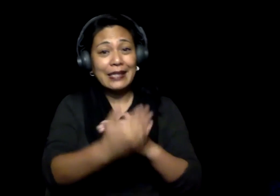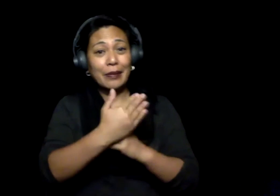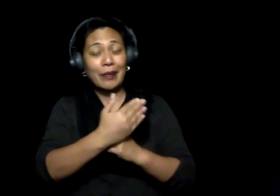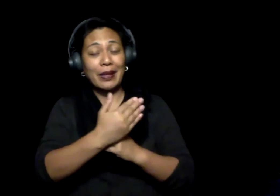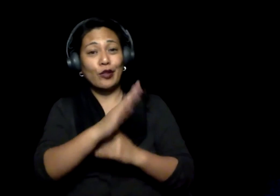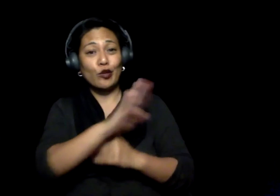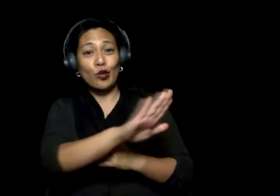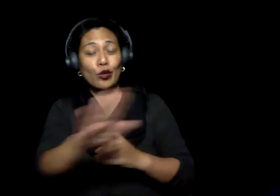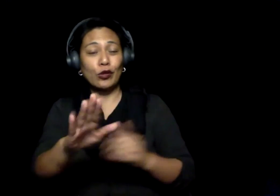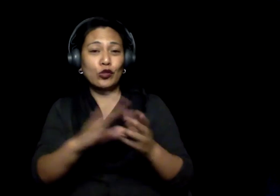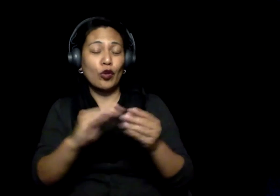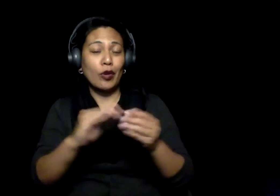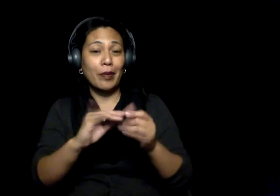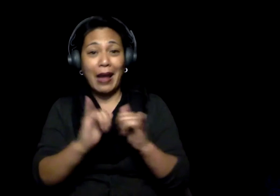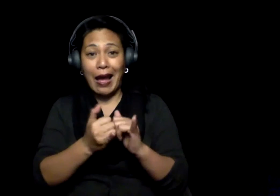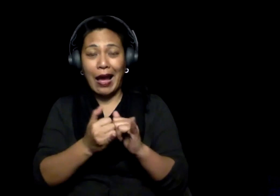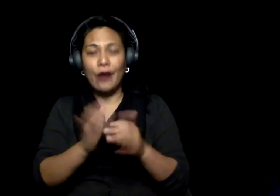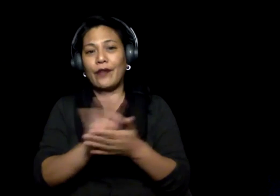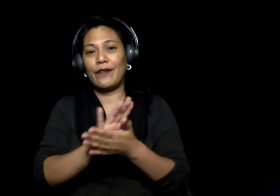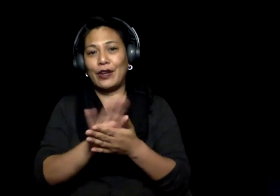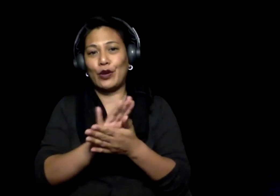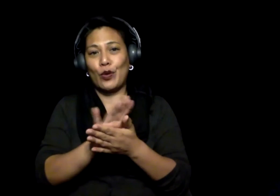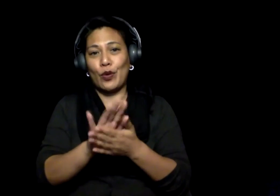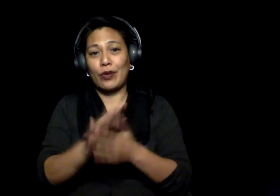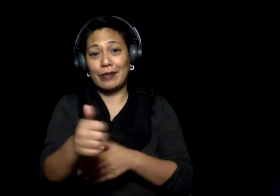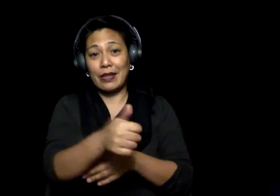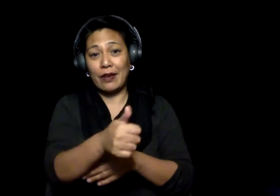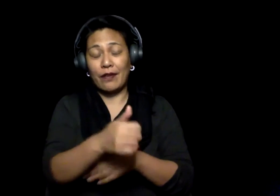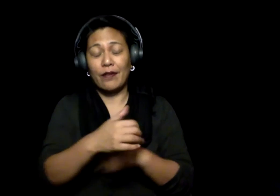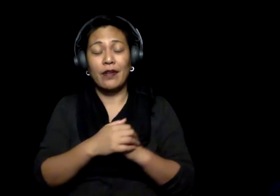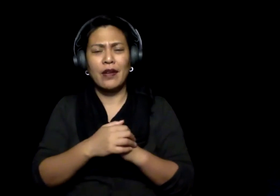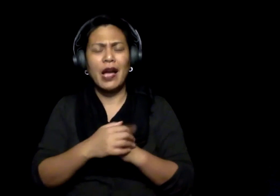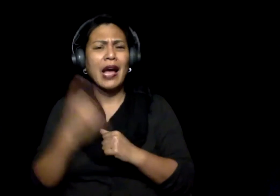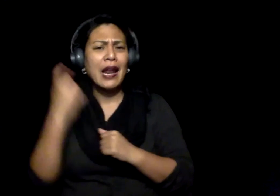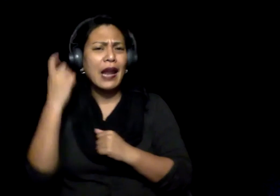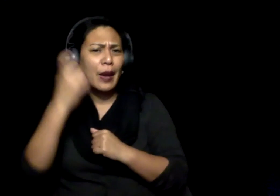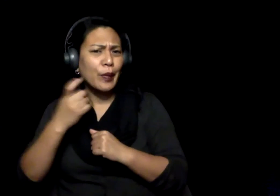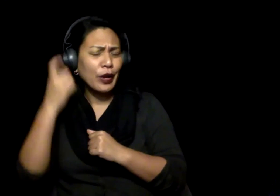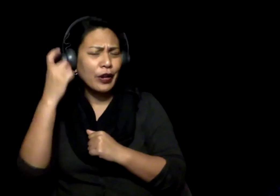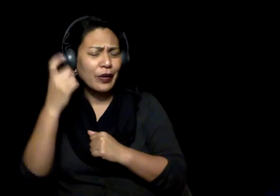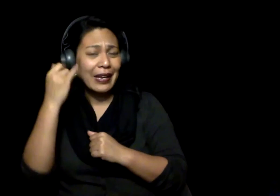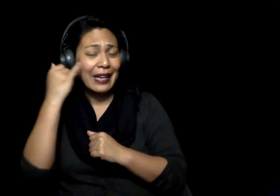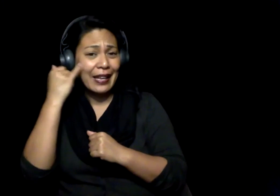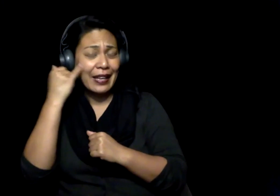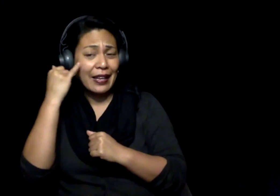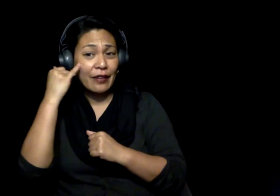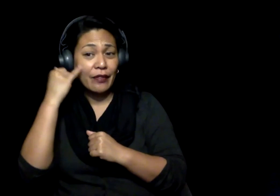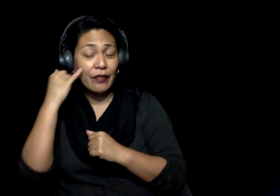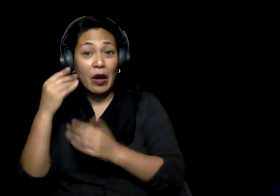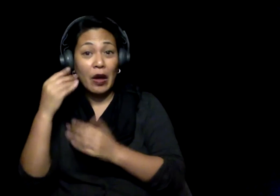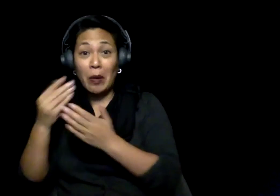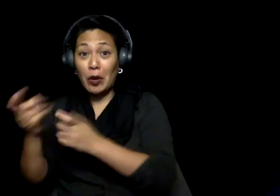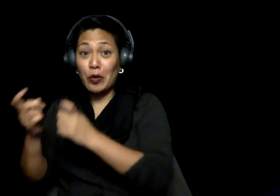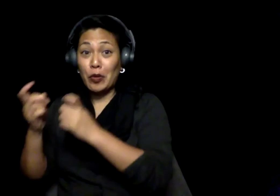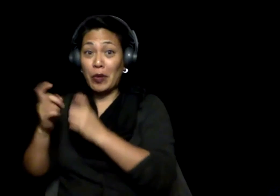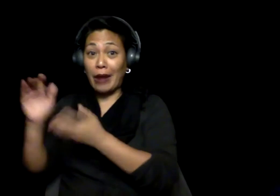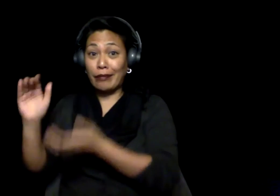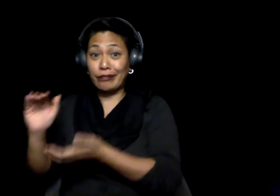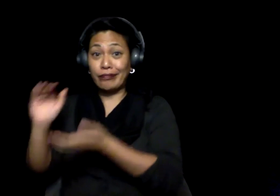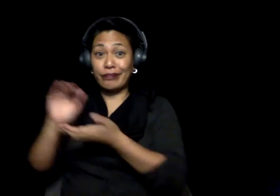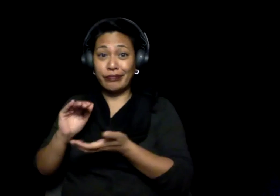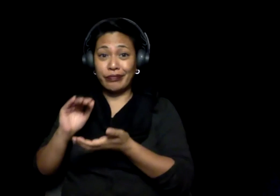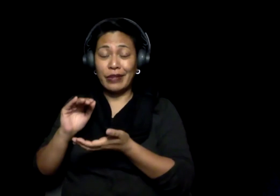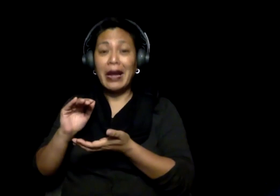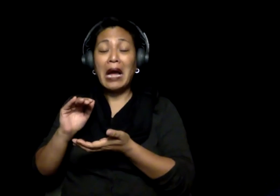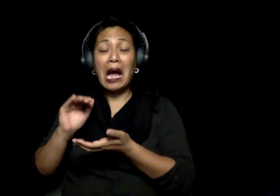I'm wondering if we will be able to pay some of the